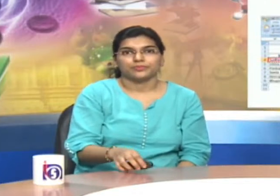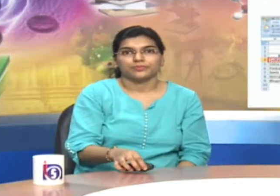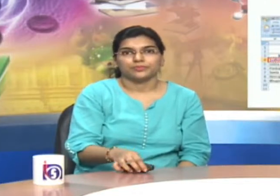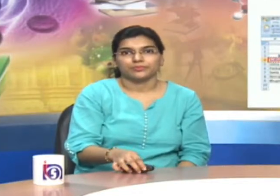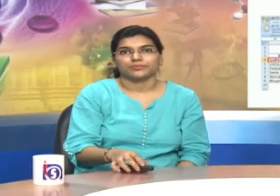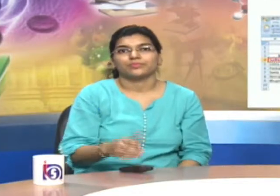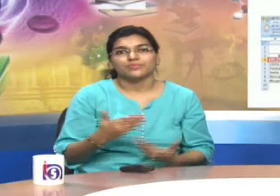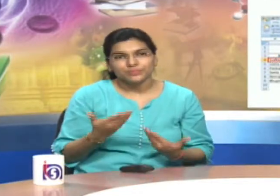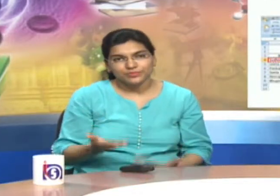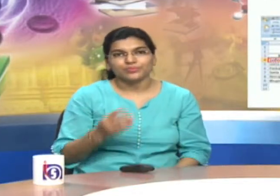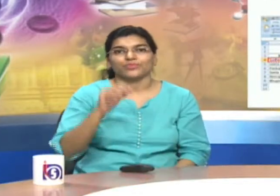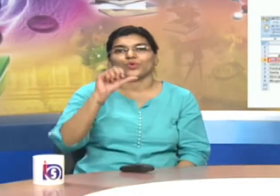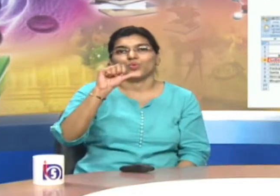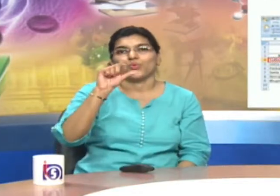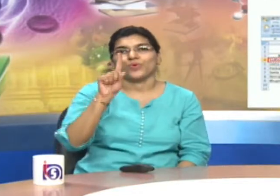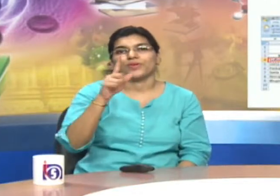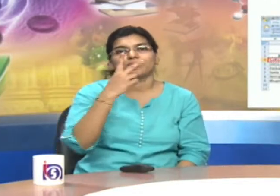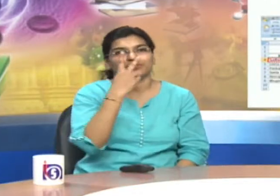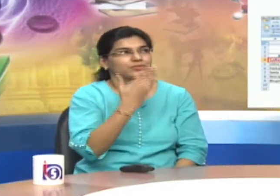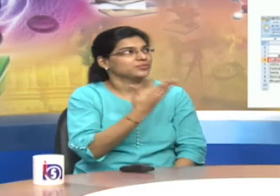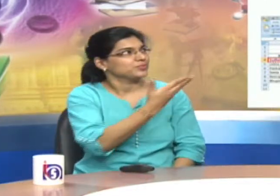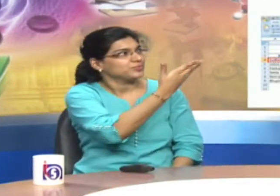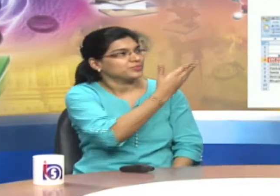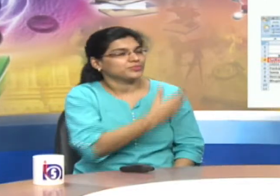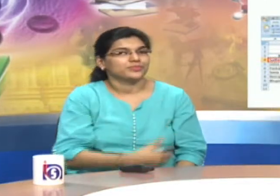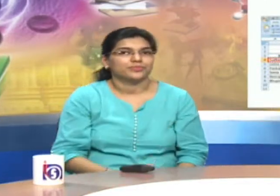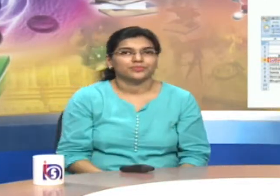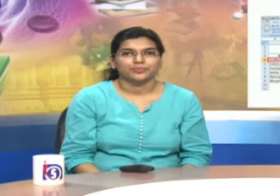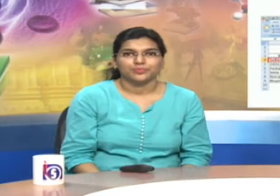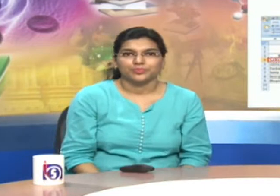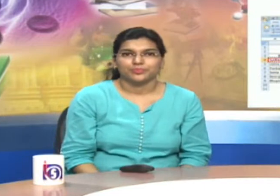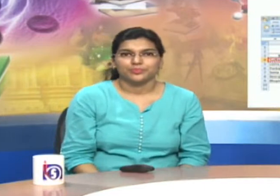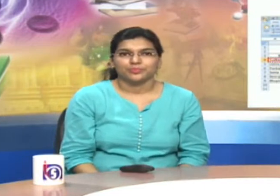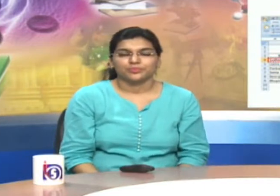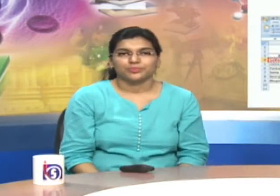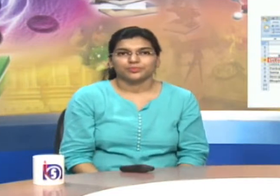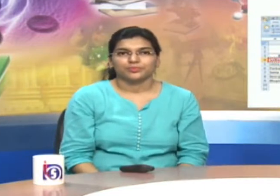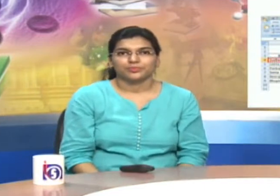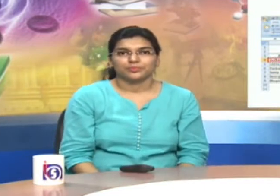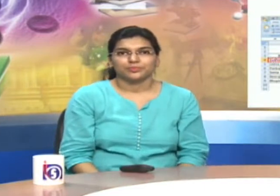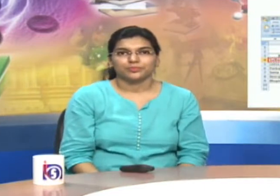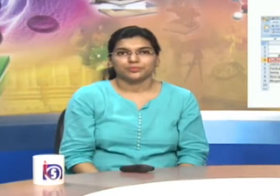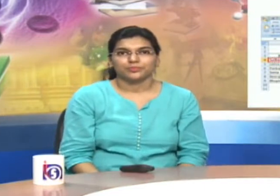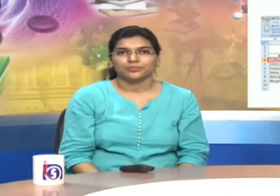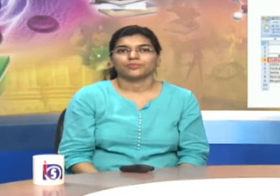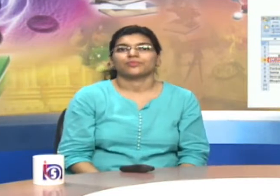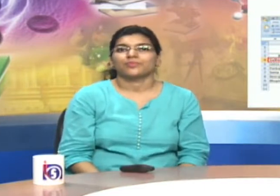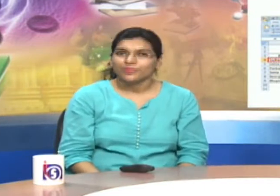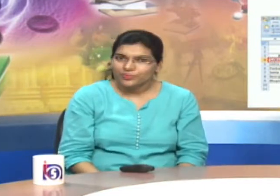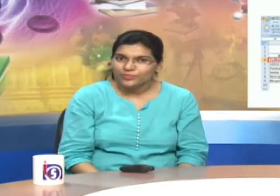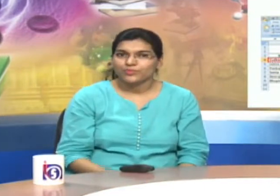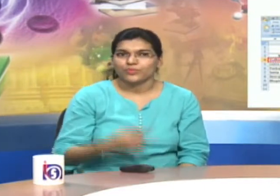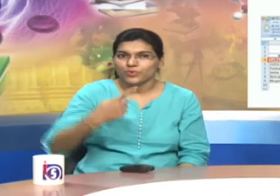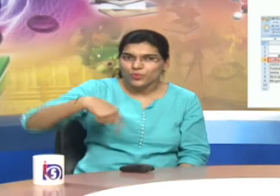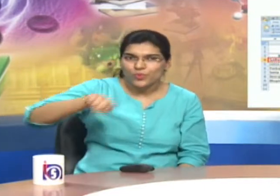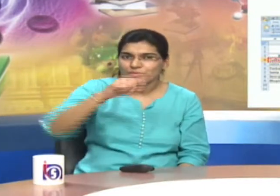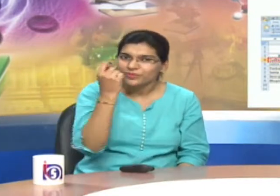And here again you get the maximum, that is 91. So from this range to